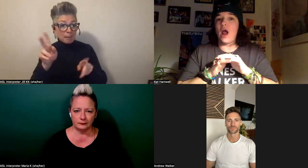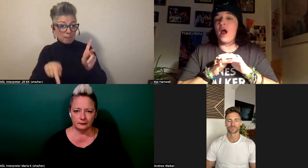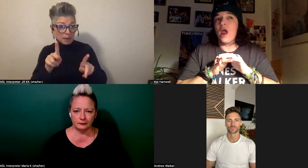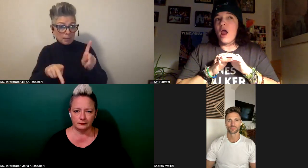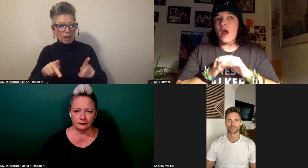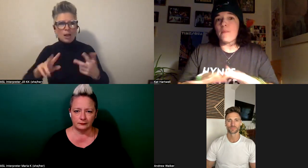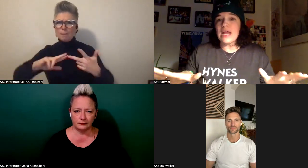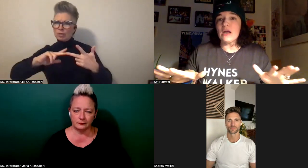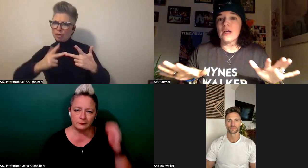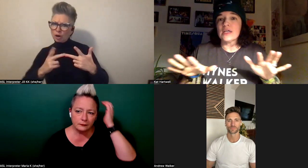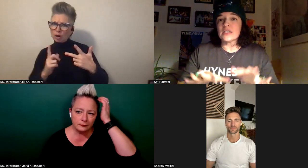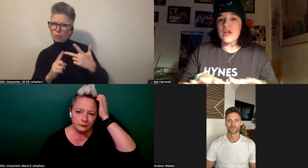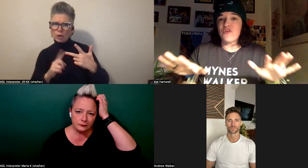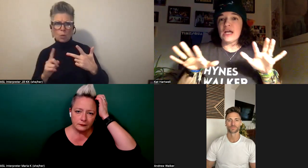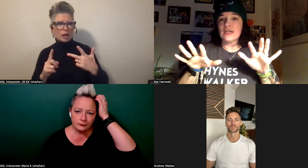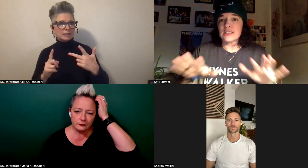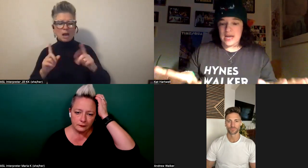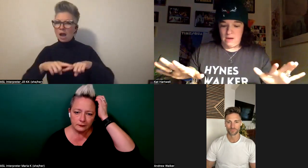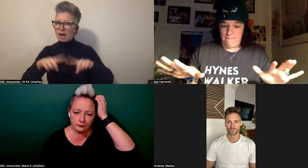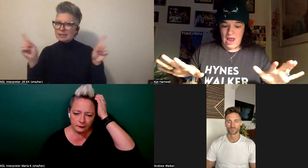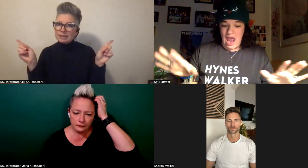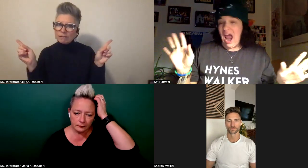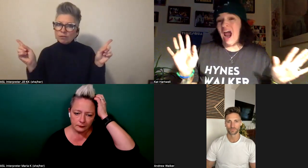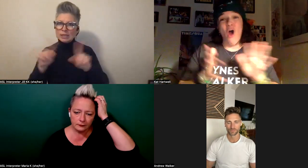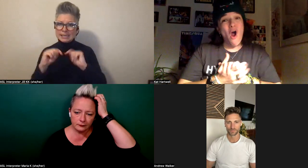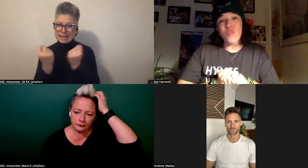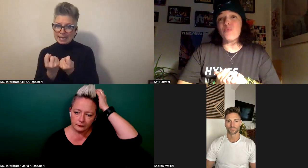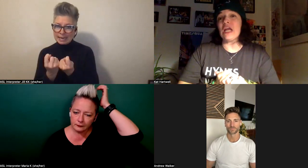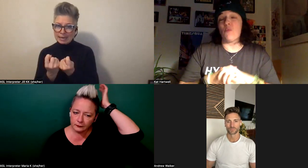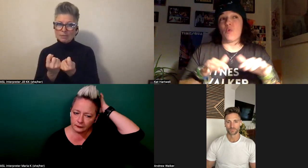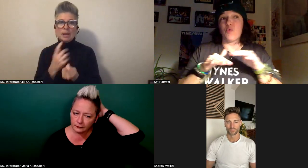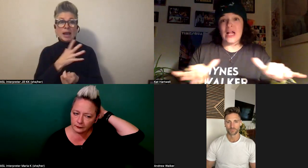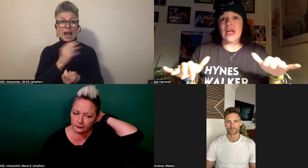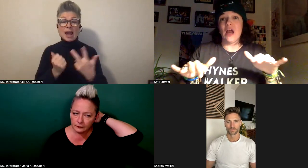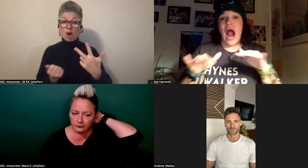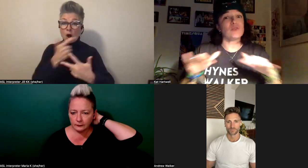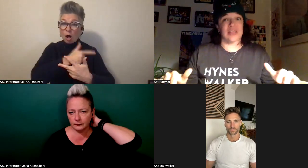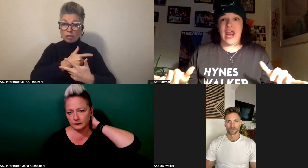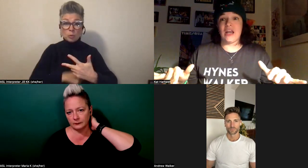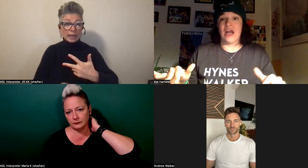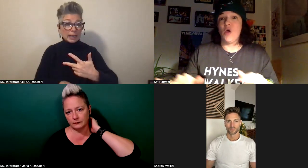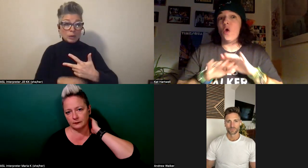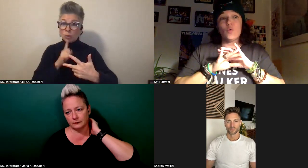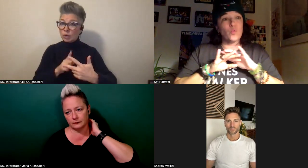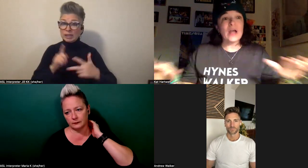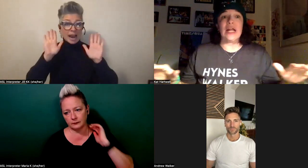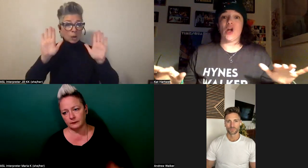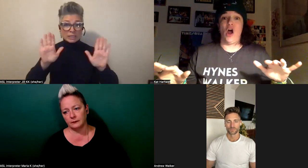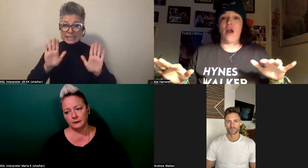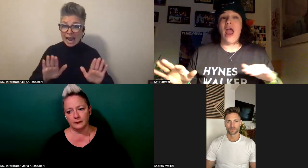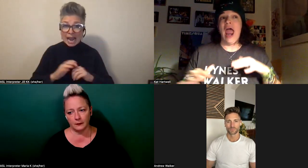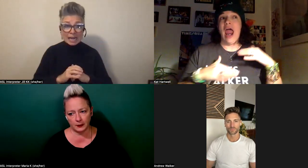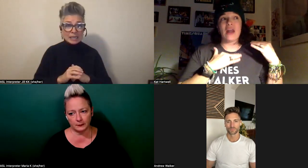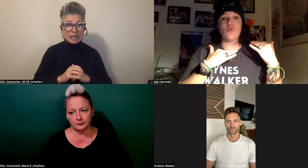was like a complete different team. And all three were really outstanding,